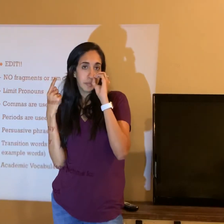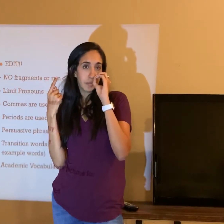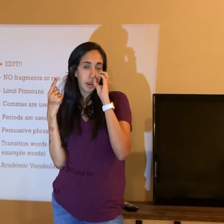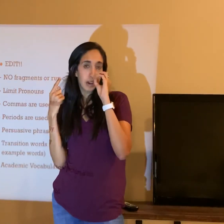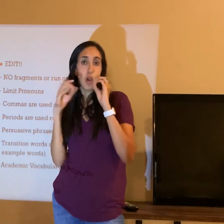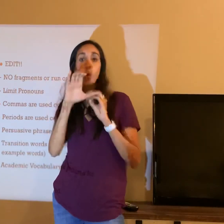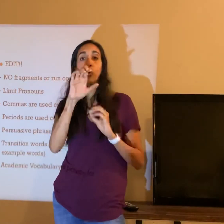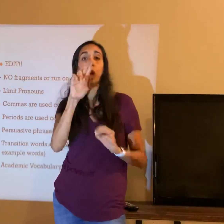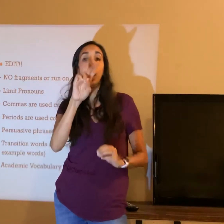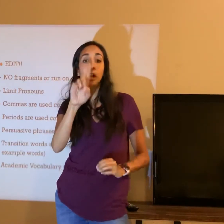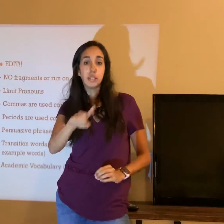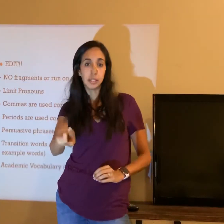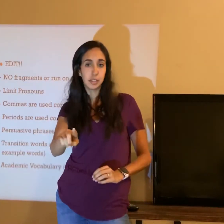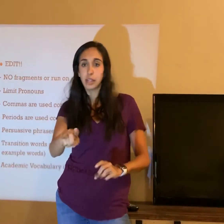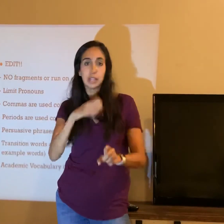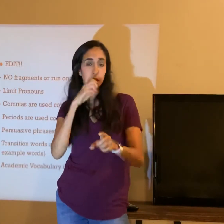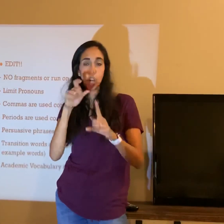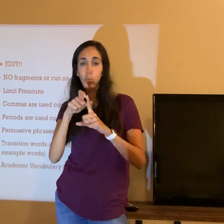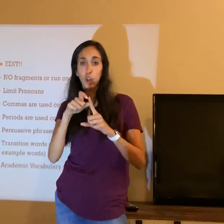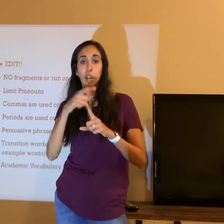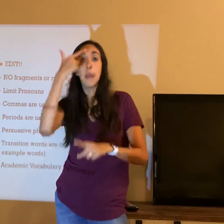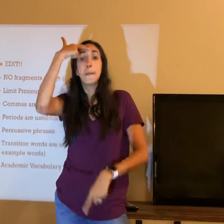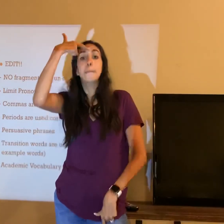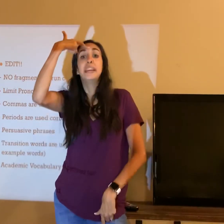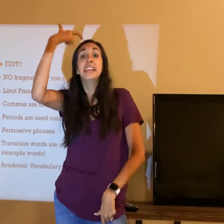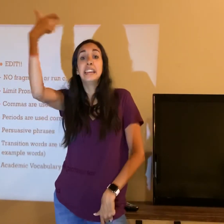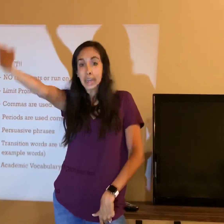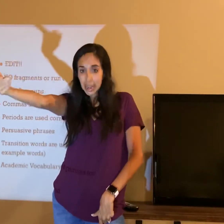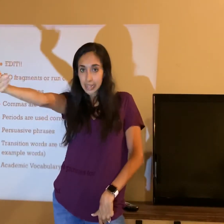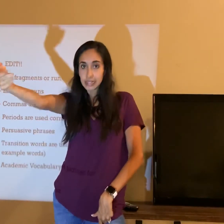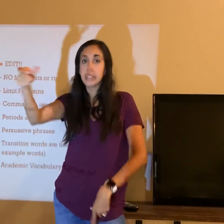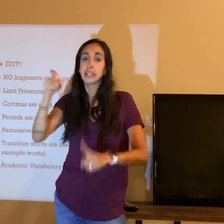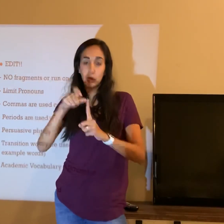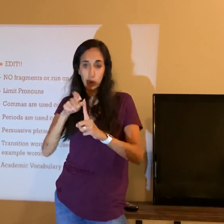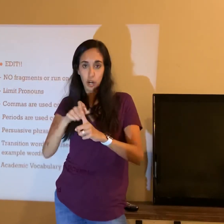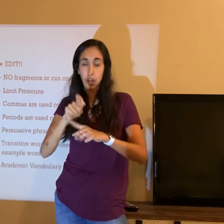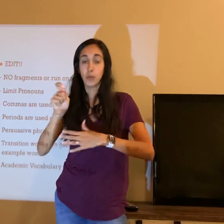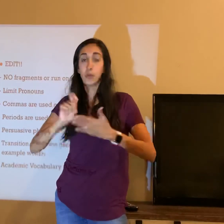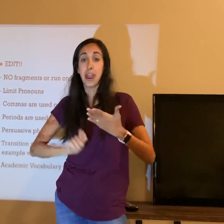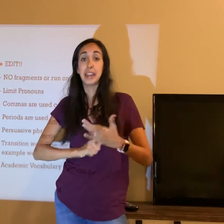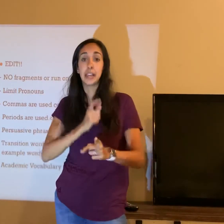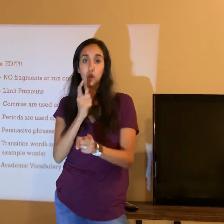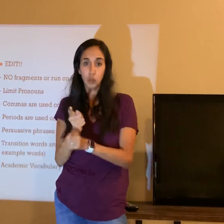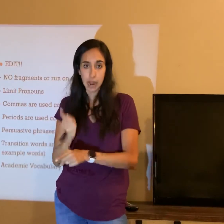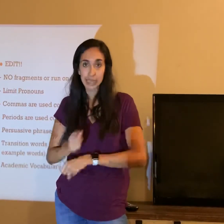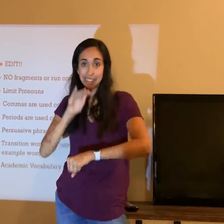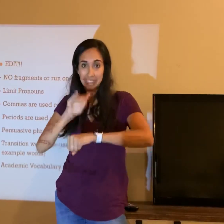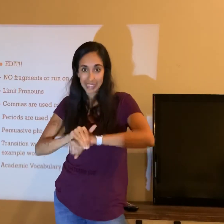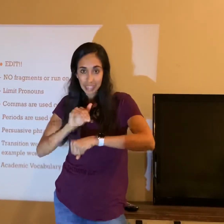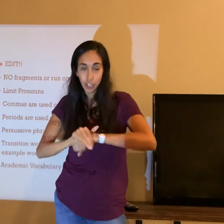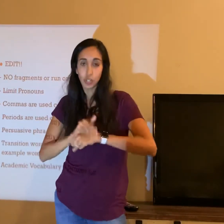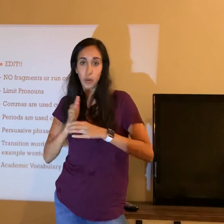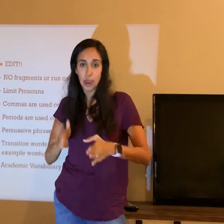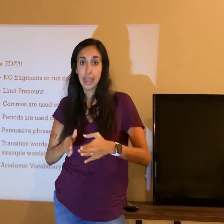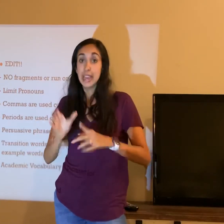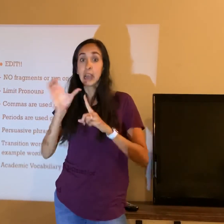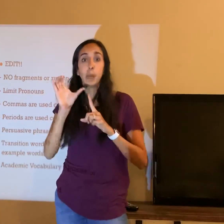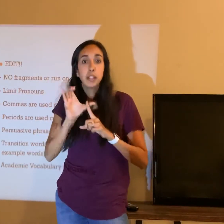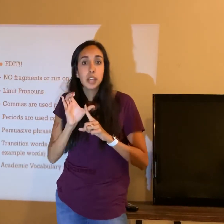Well, I don't know. Oh, cause. That's not a word. Because is a word, and we're writing it correctly, the English way.